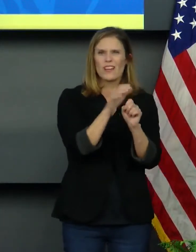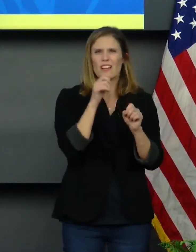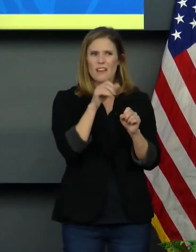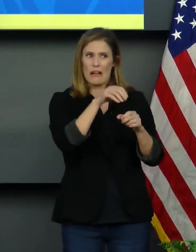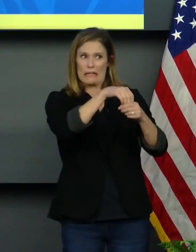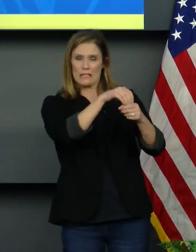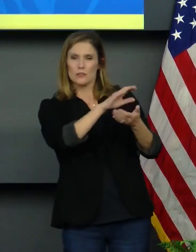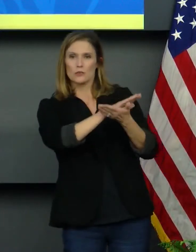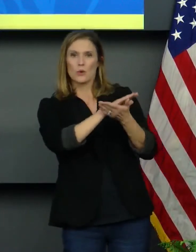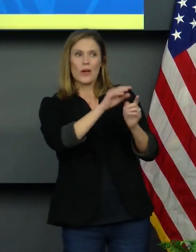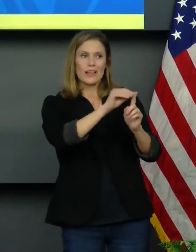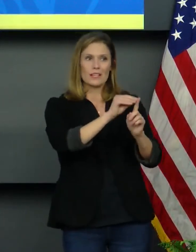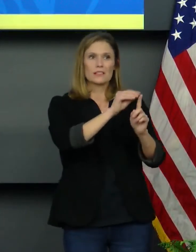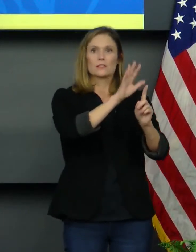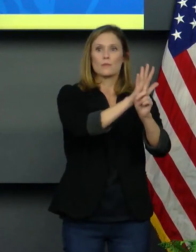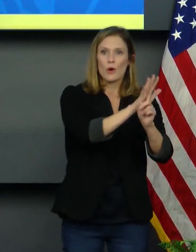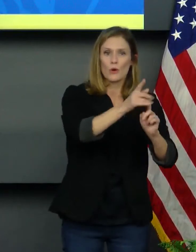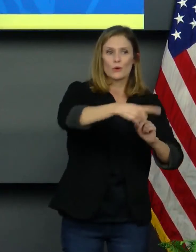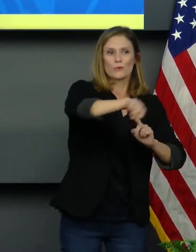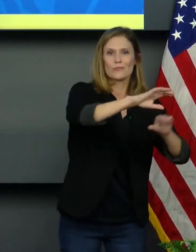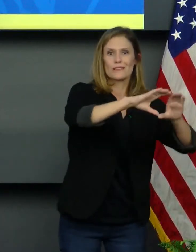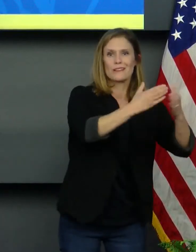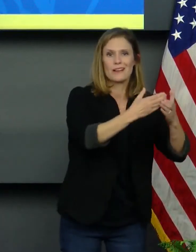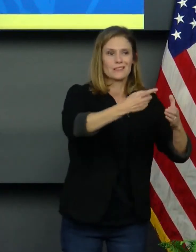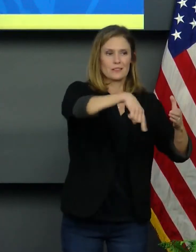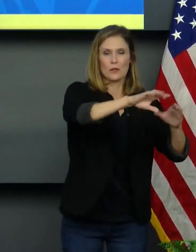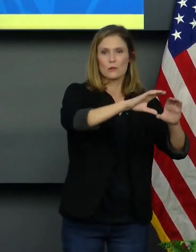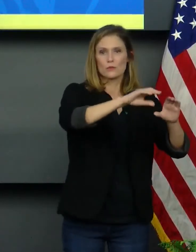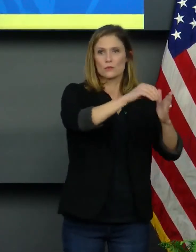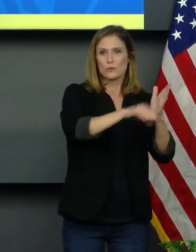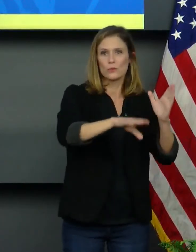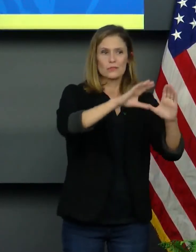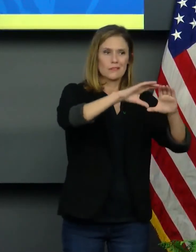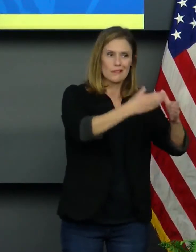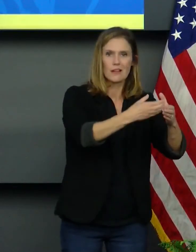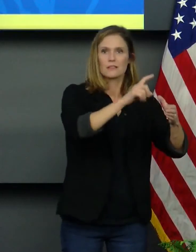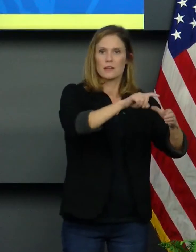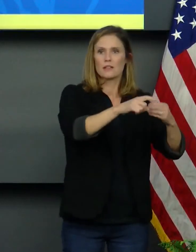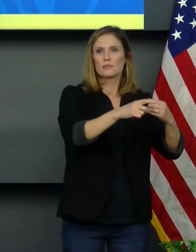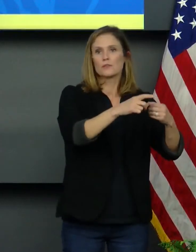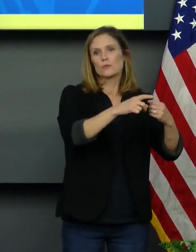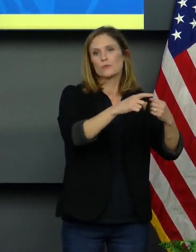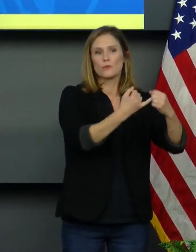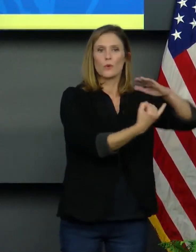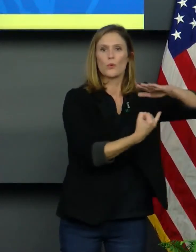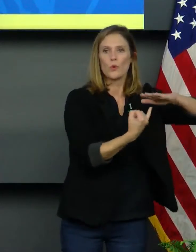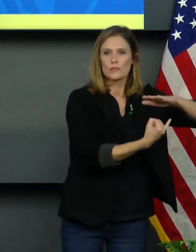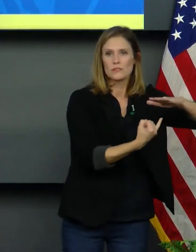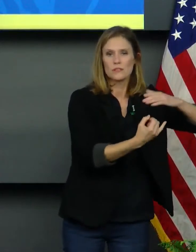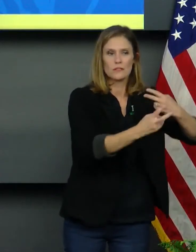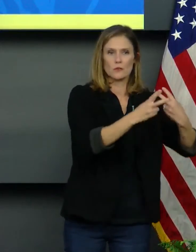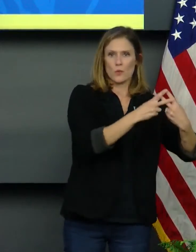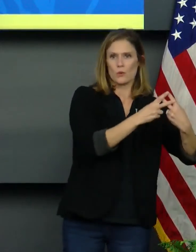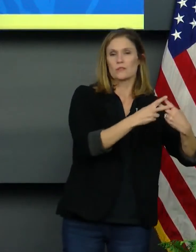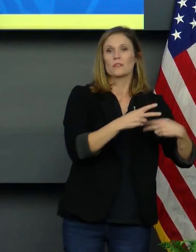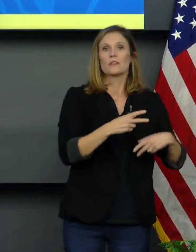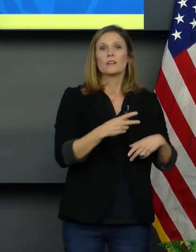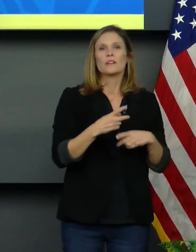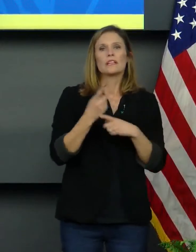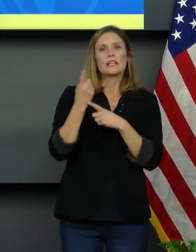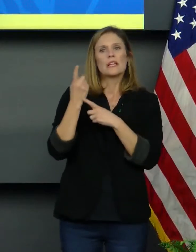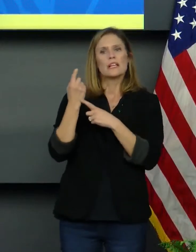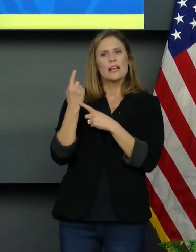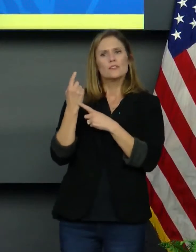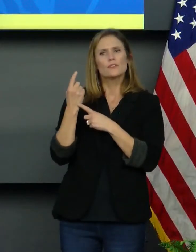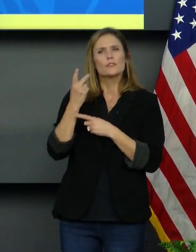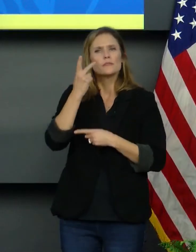exposed people in the classroom, and classes had to quarantine, the students had to quarantine. There was disruption. What we did not see last year was a